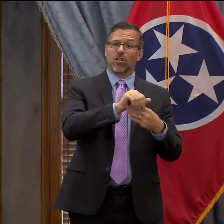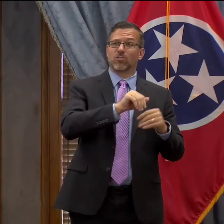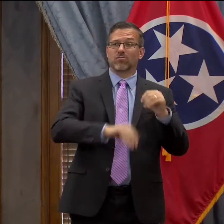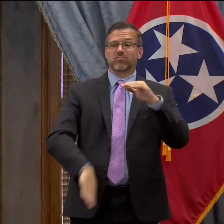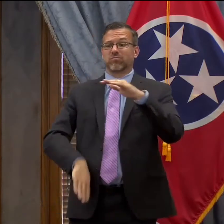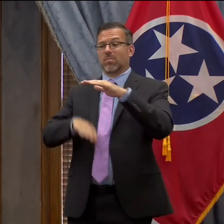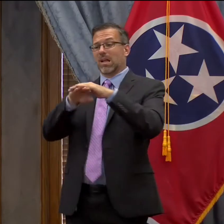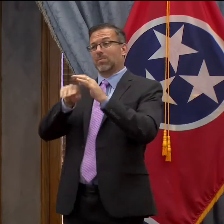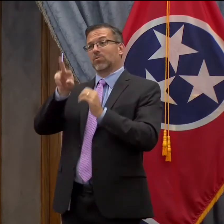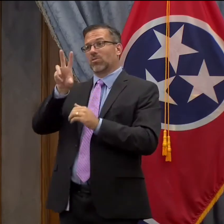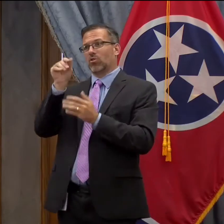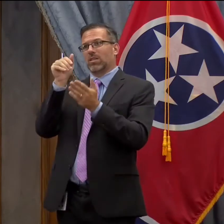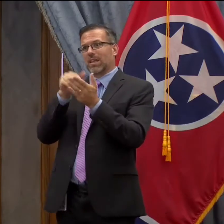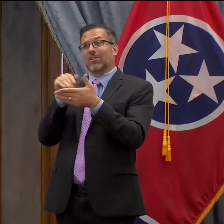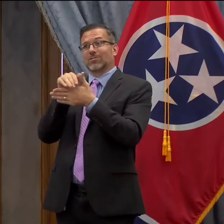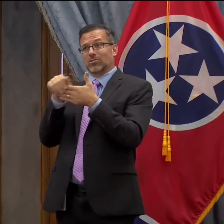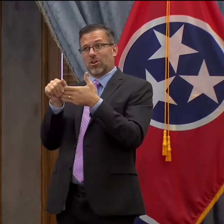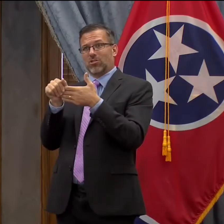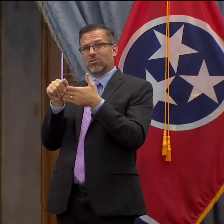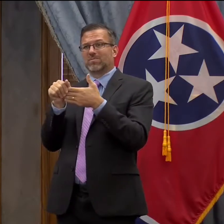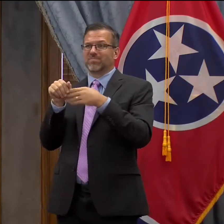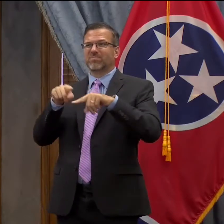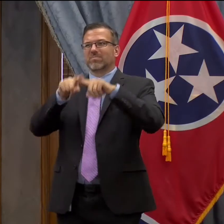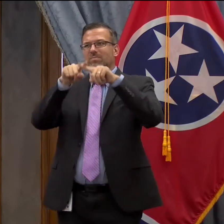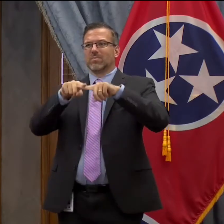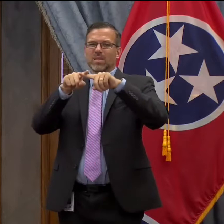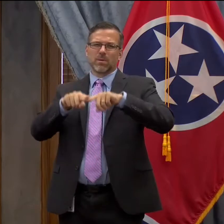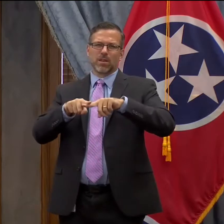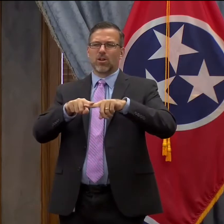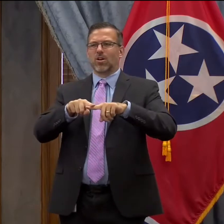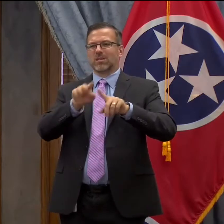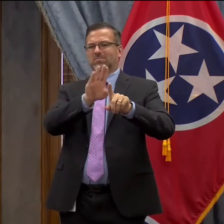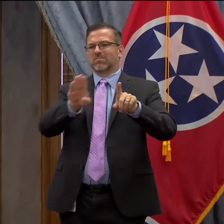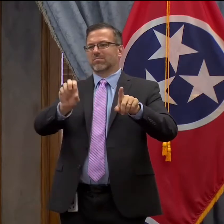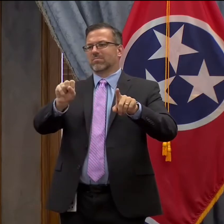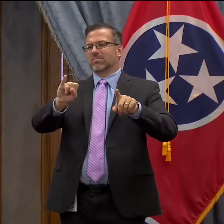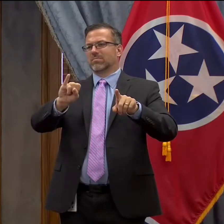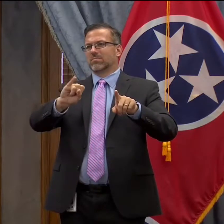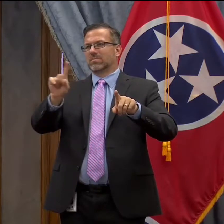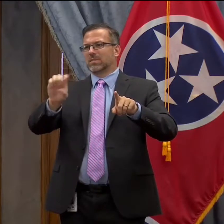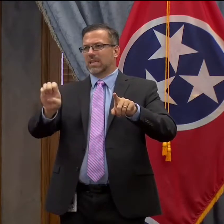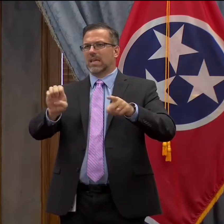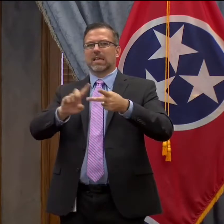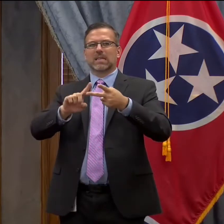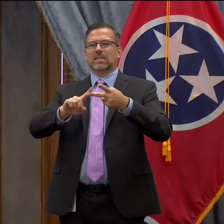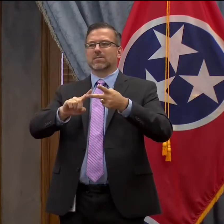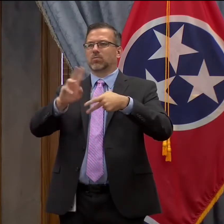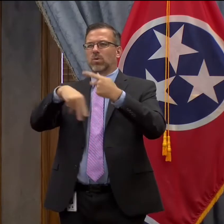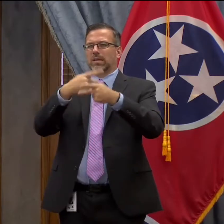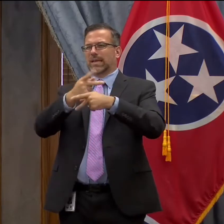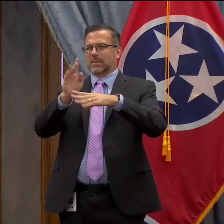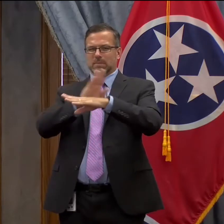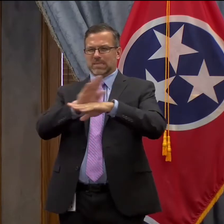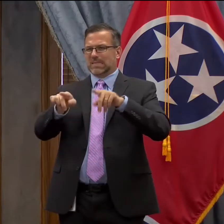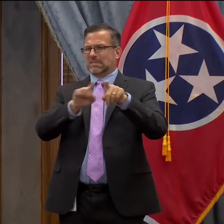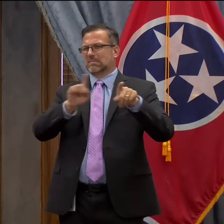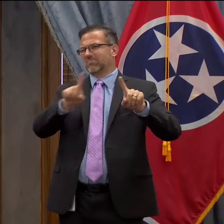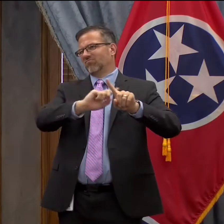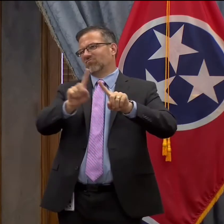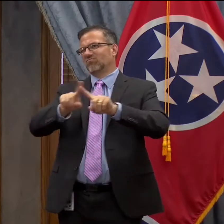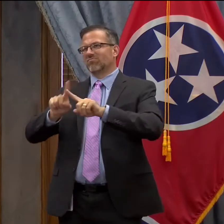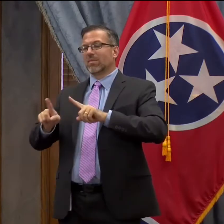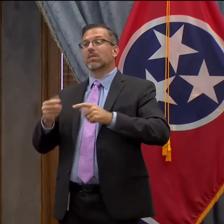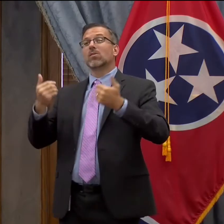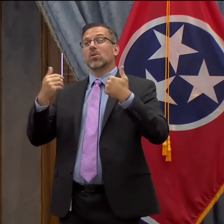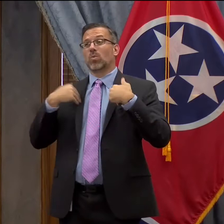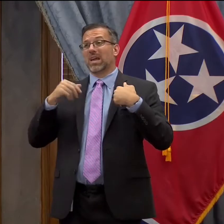$30,000 per business, depending on the business size and type, are available. and I want to make sure we have set